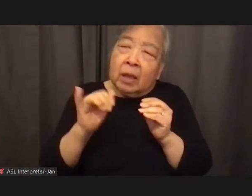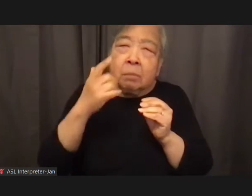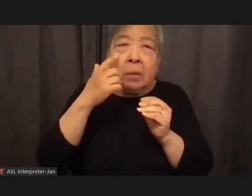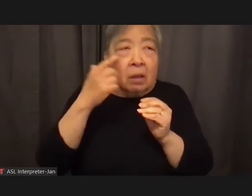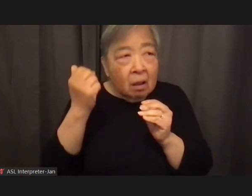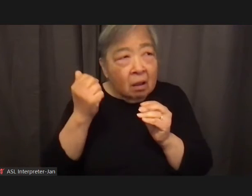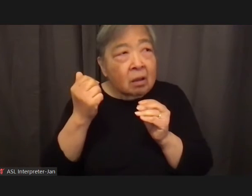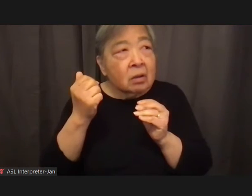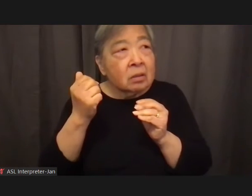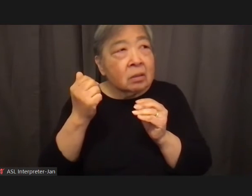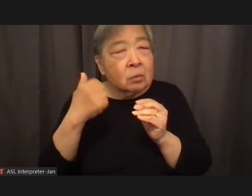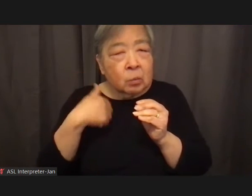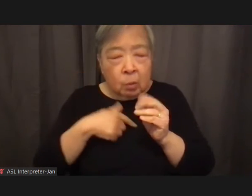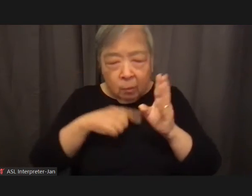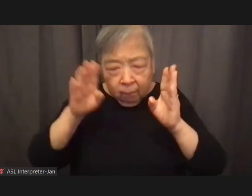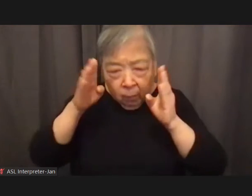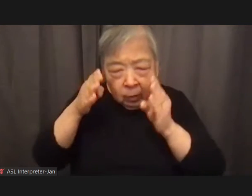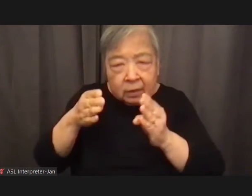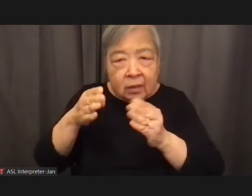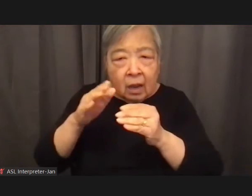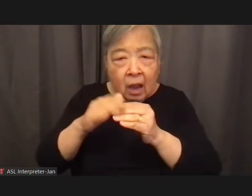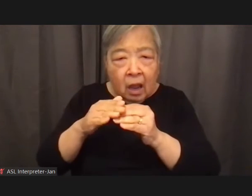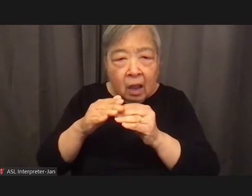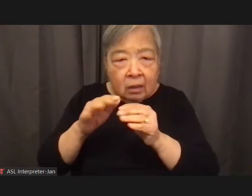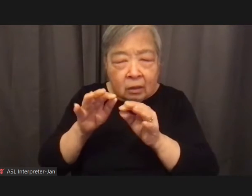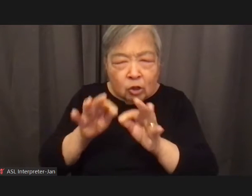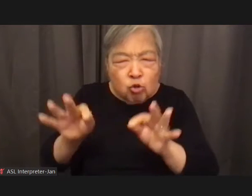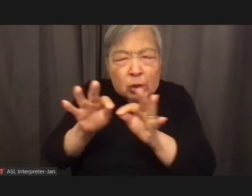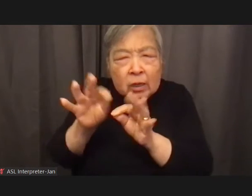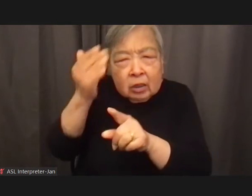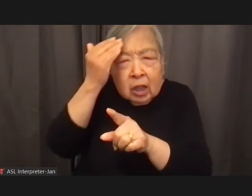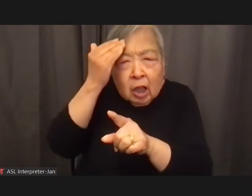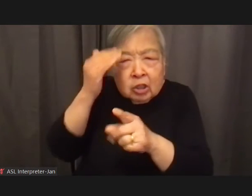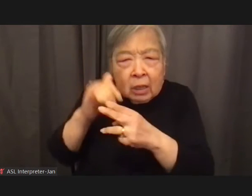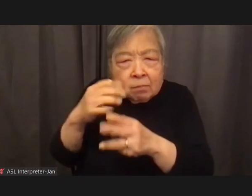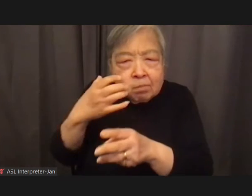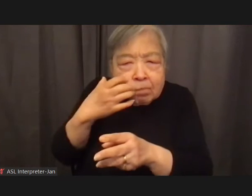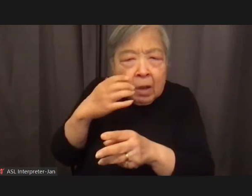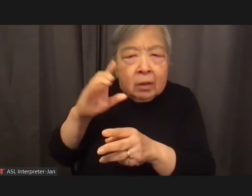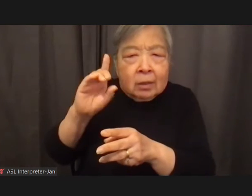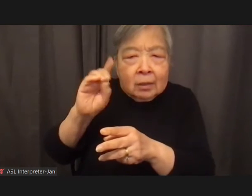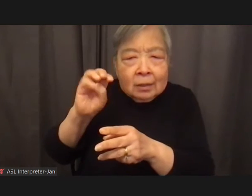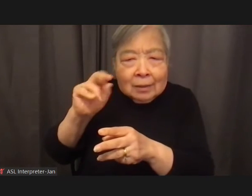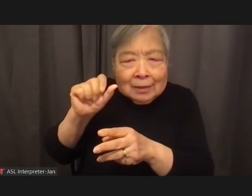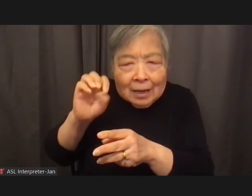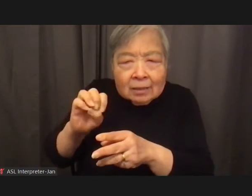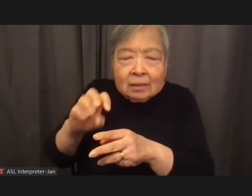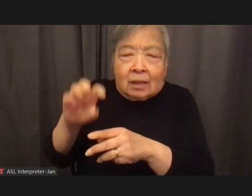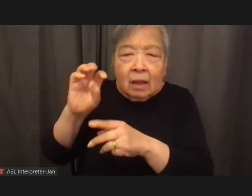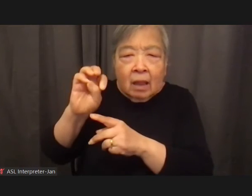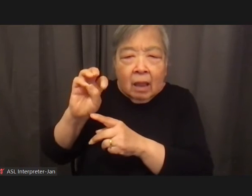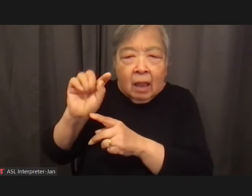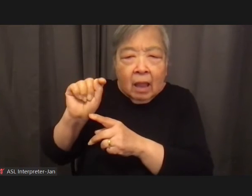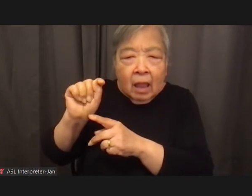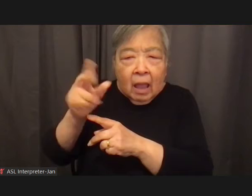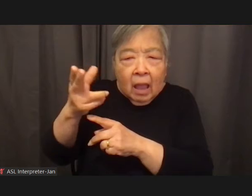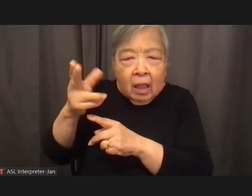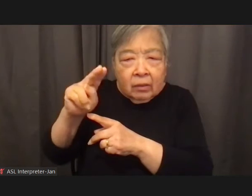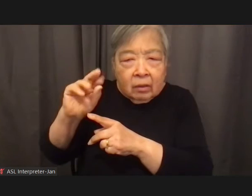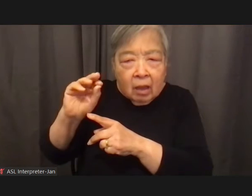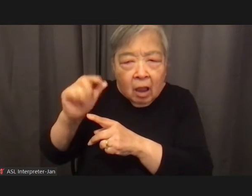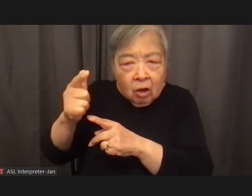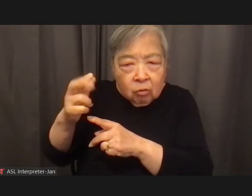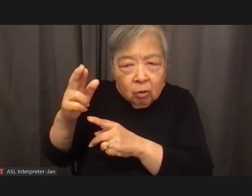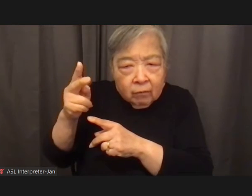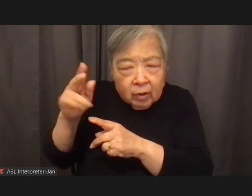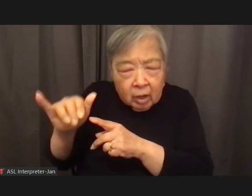ethnographic, this critical knowledge, this density that we had in the background allowed us to